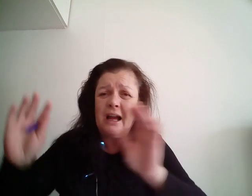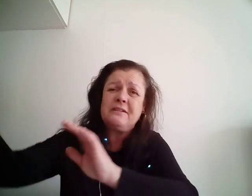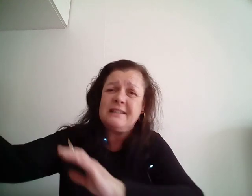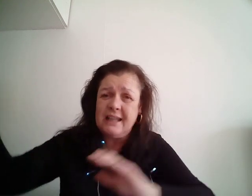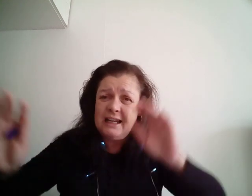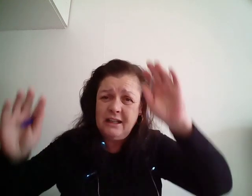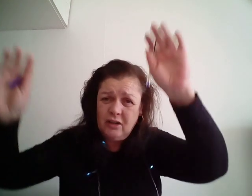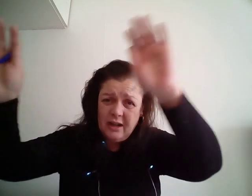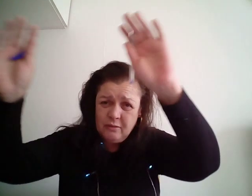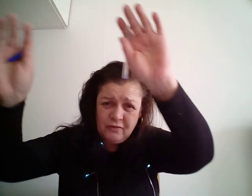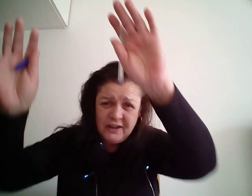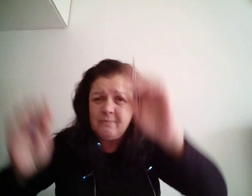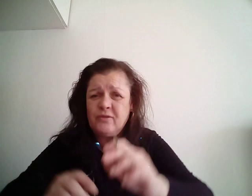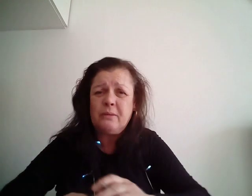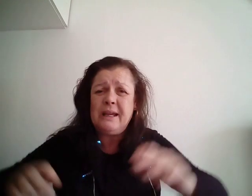have to see, you know, that for them to be